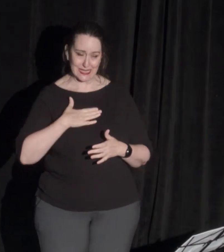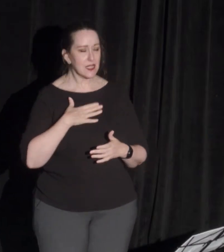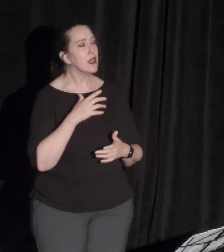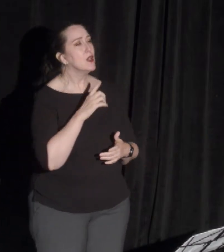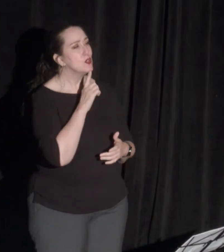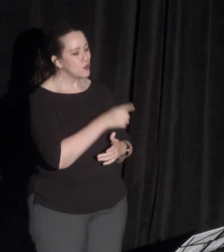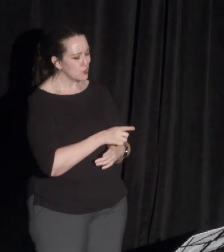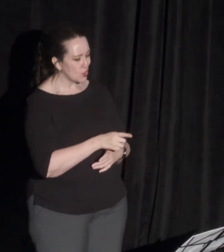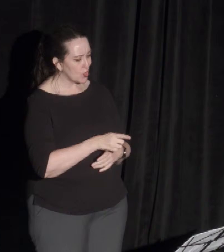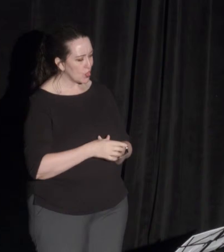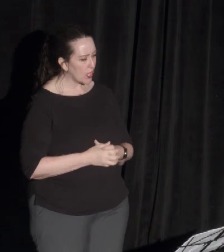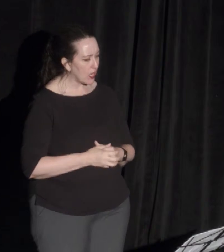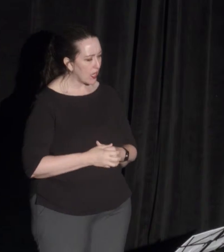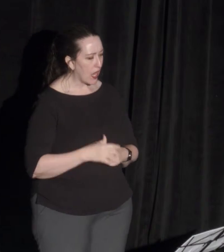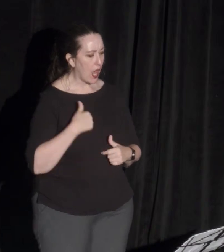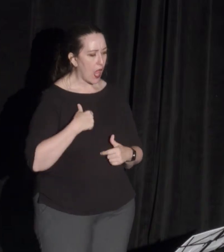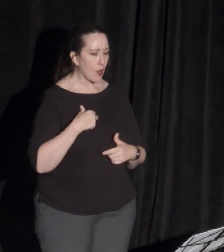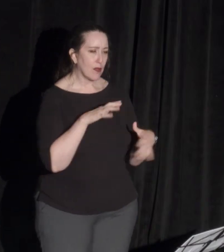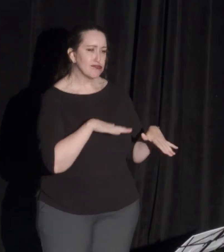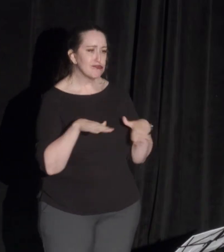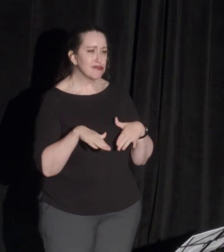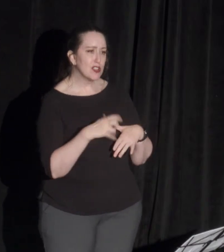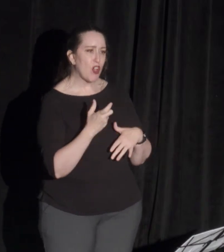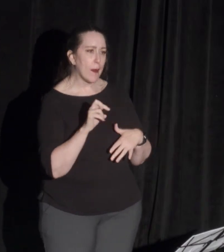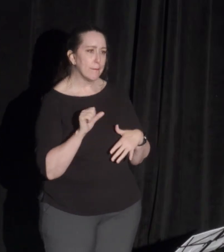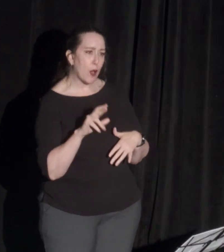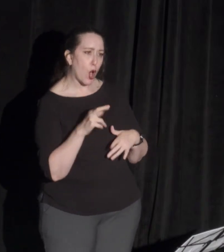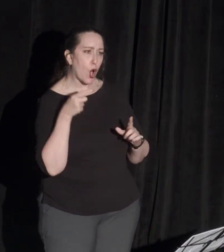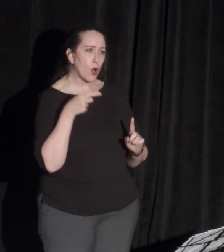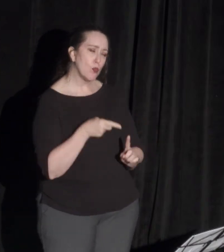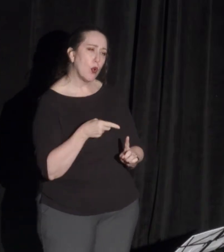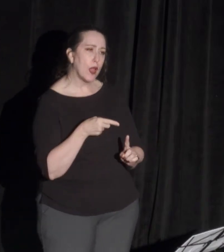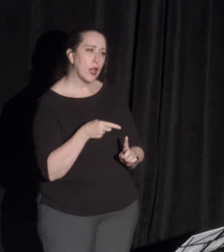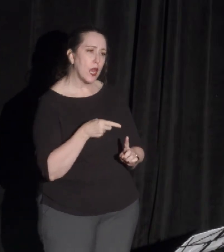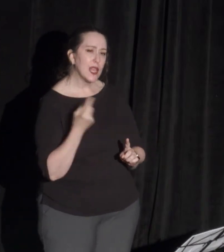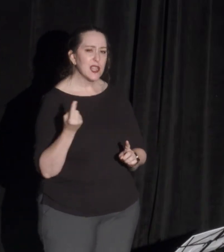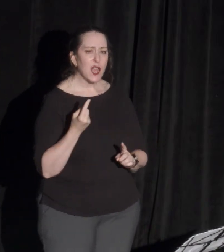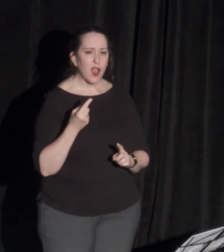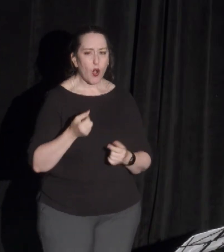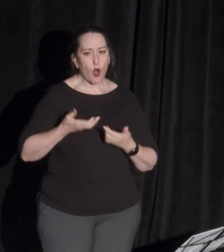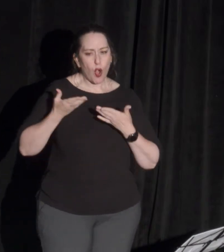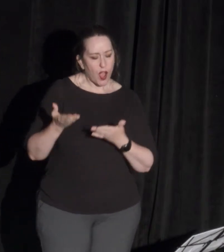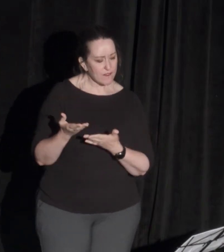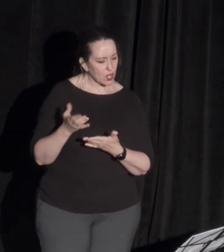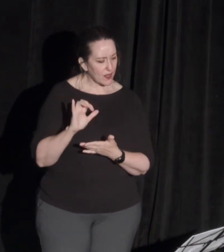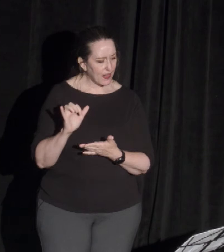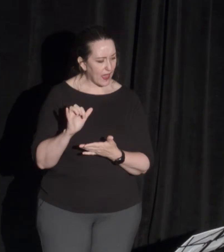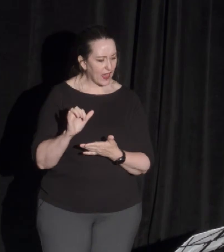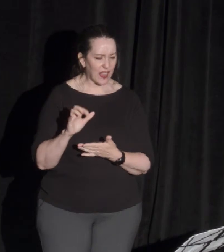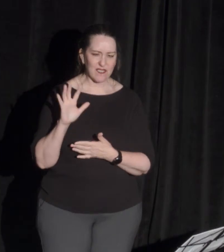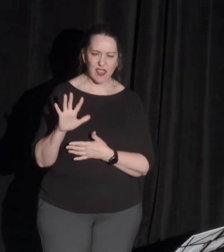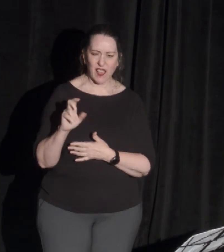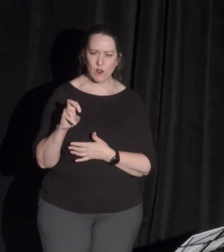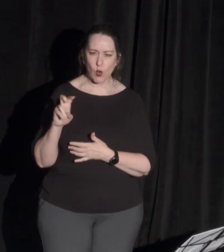Sure. I was hanging out at the John Bar Point, and somebody offered me like 5 novums in exchange